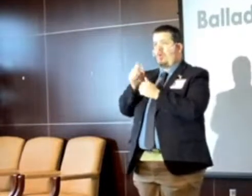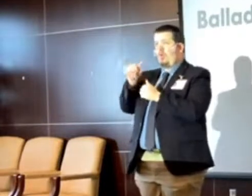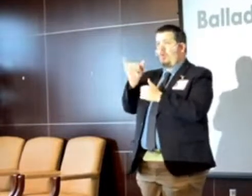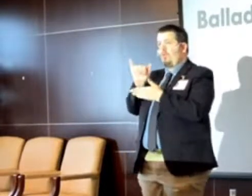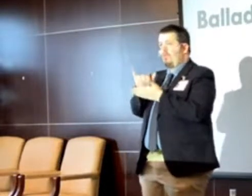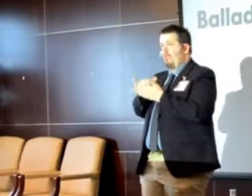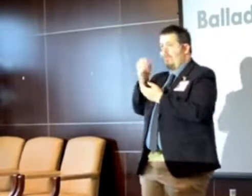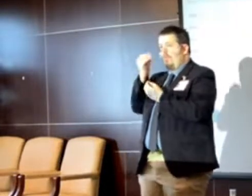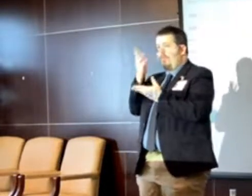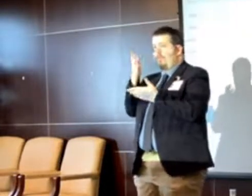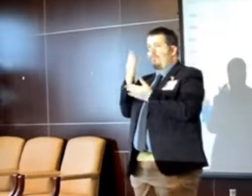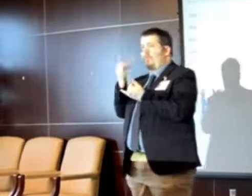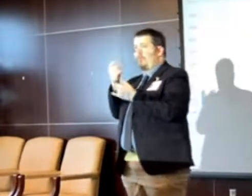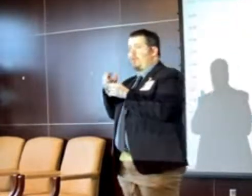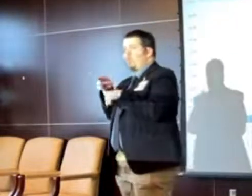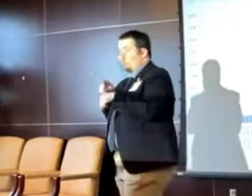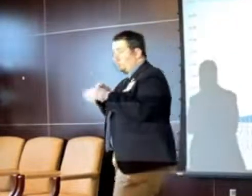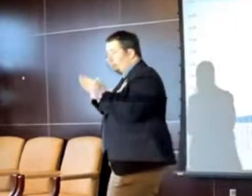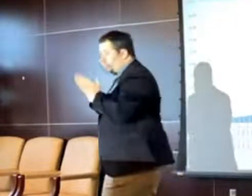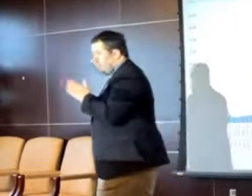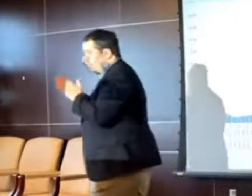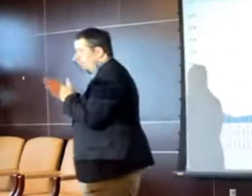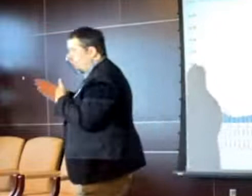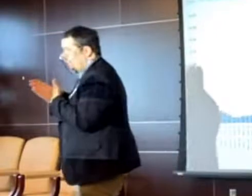the data pack that we normally share.